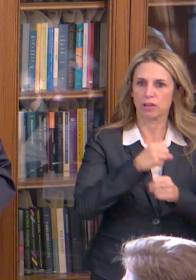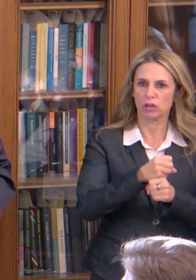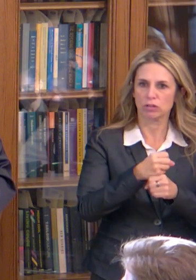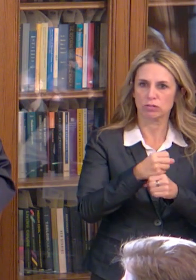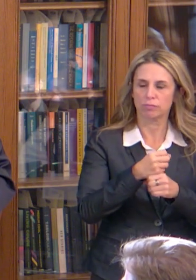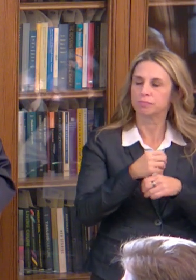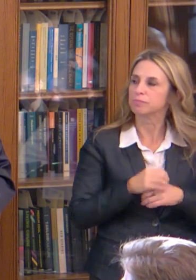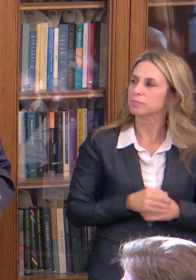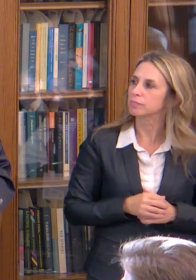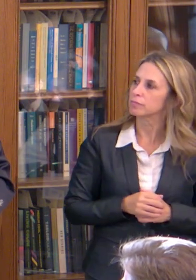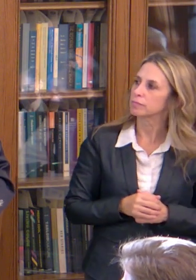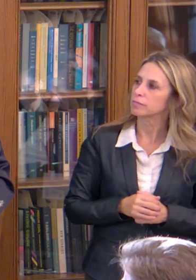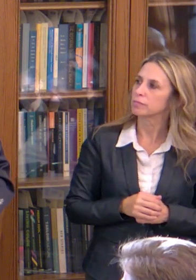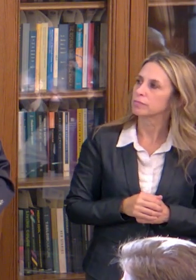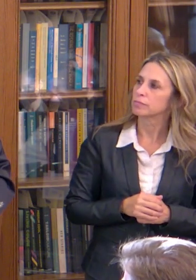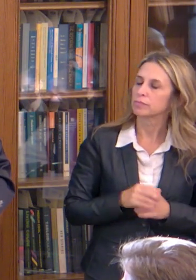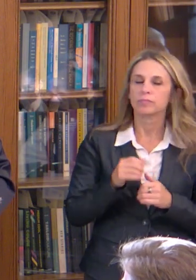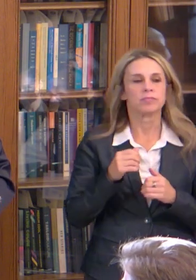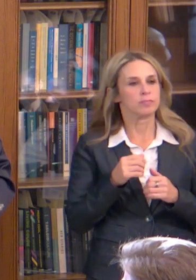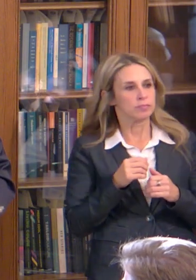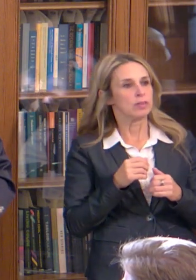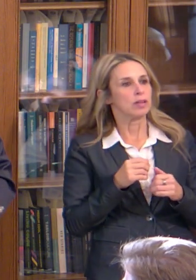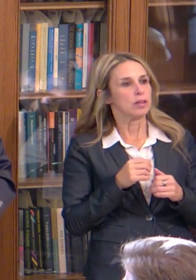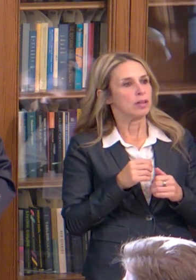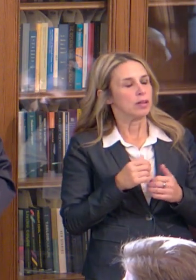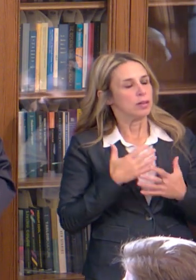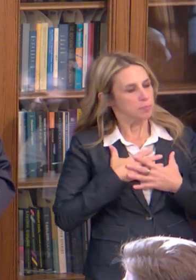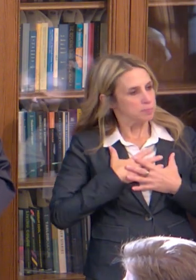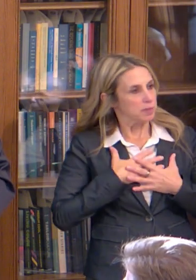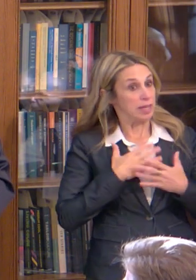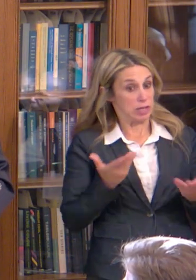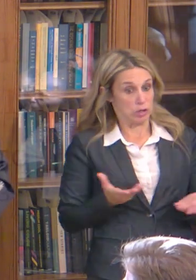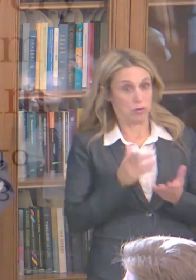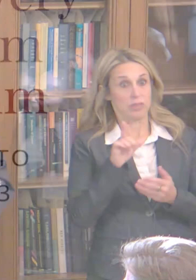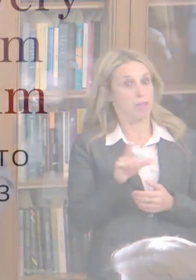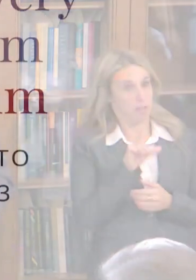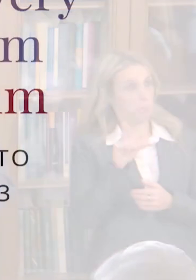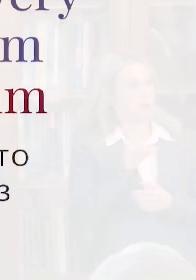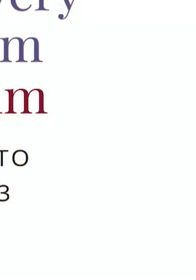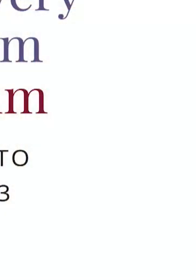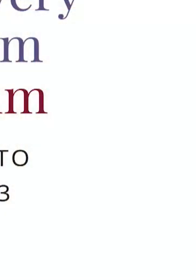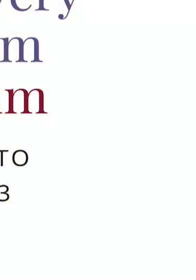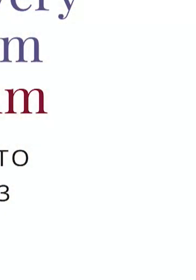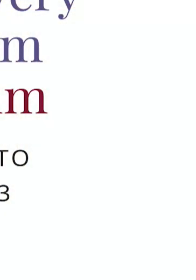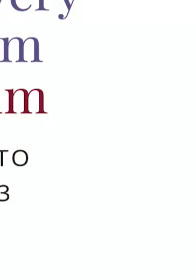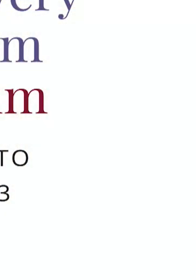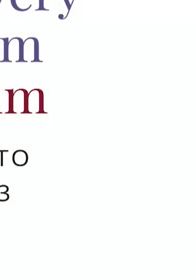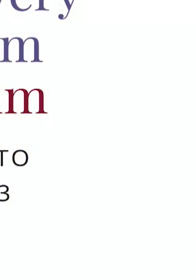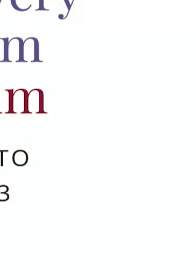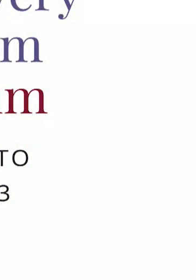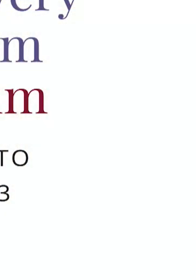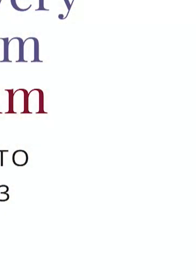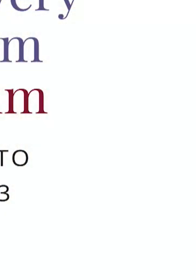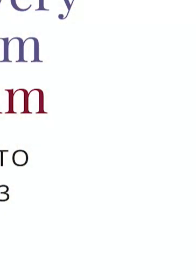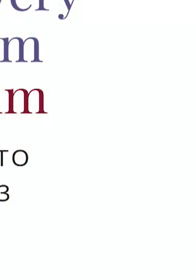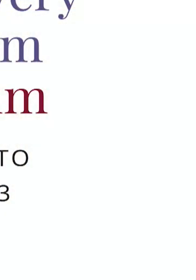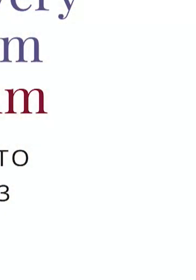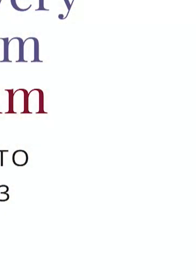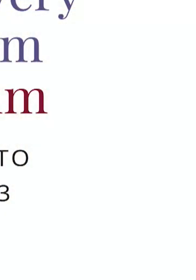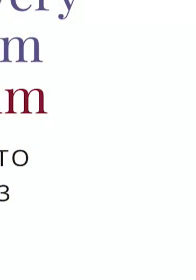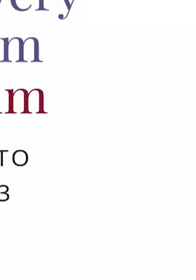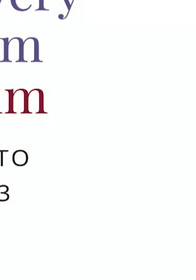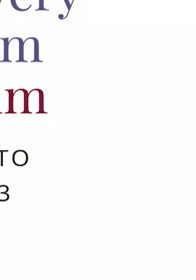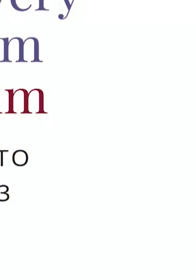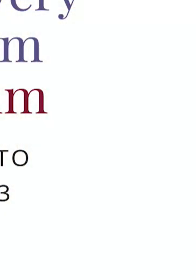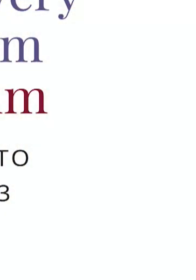especially appropriate that the Duke portion of this event should take place here in the library one of the first stories I heard about Dr Franklin when I arrived at